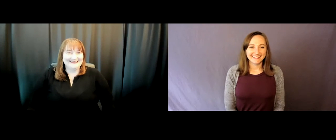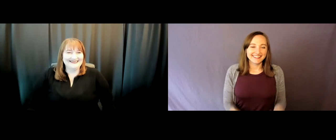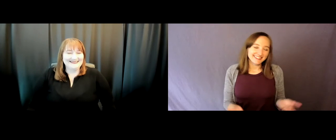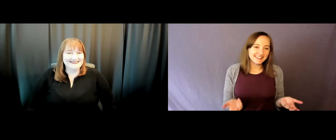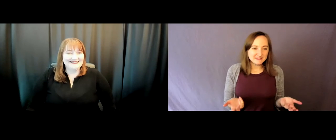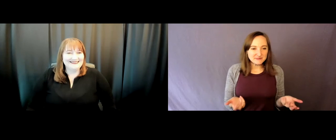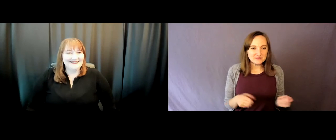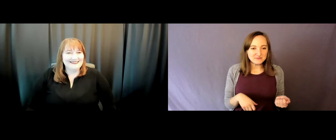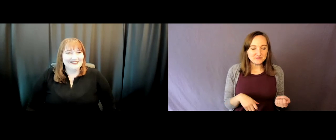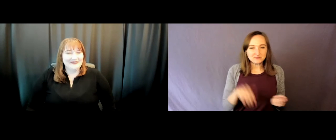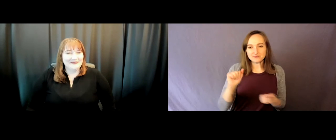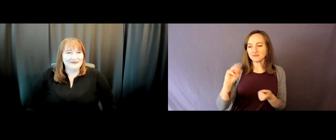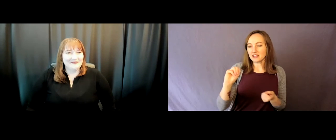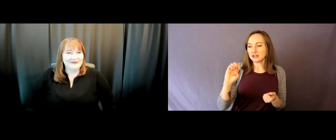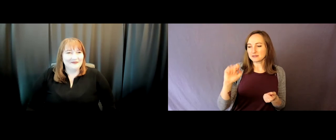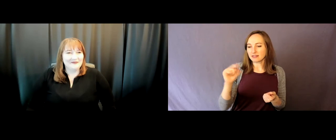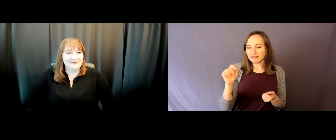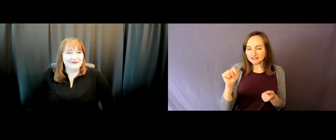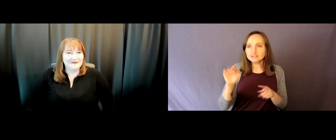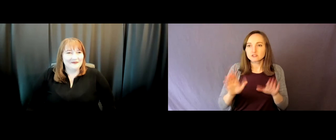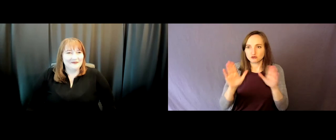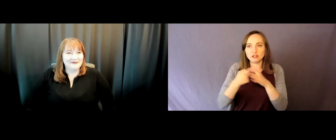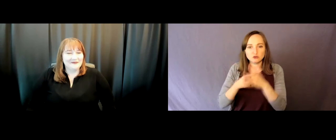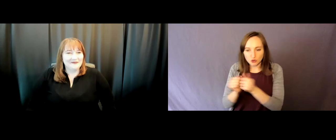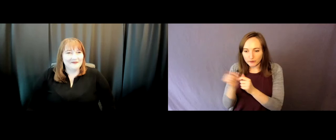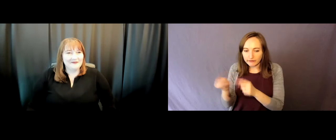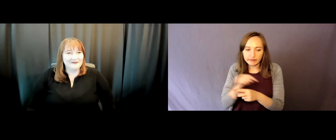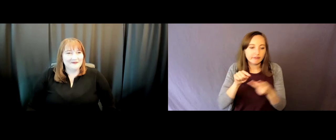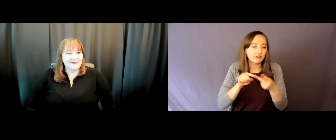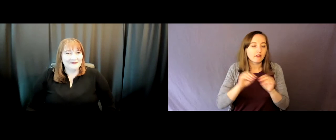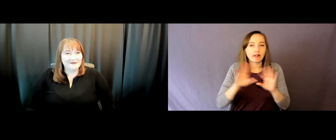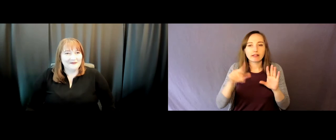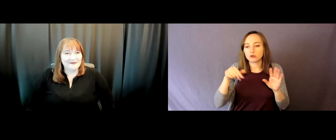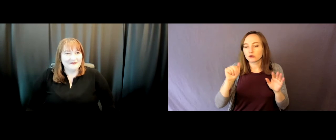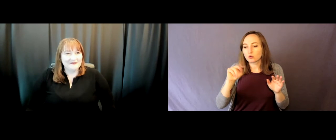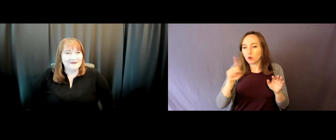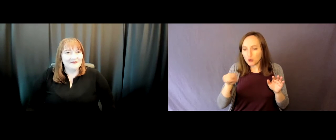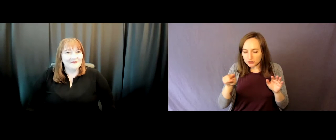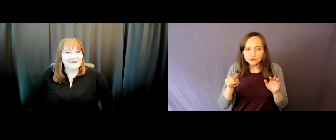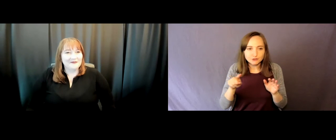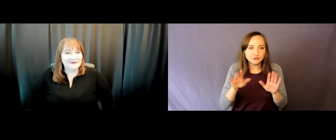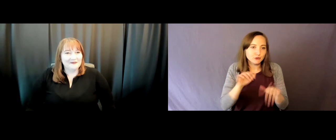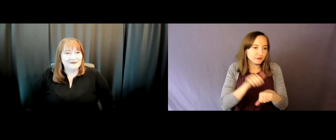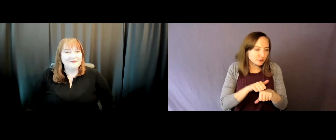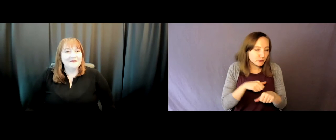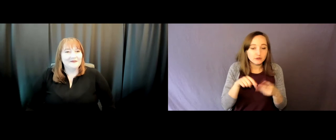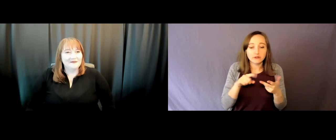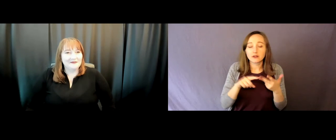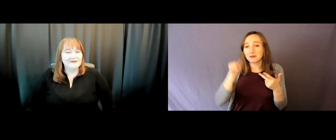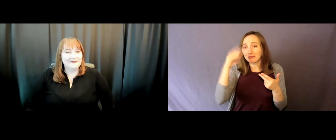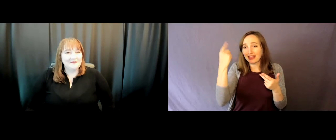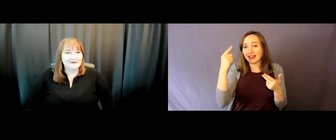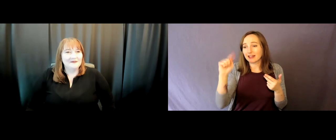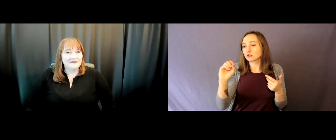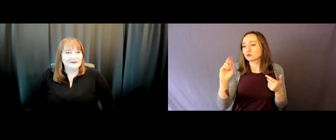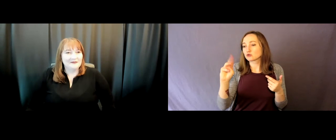And so, amethysts are really great stones to start with. The clear quartz is another great stone to have. Black tourmaline's